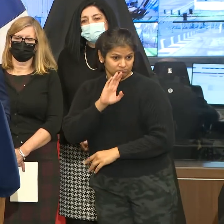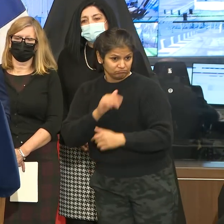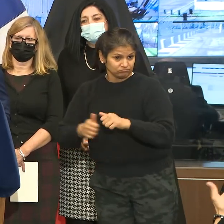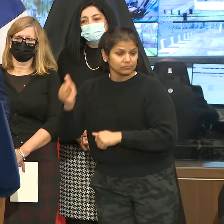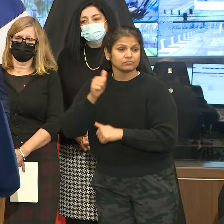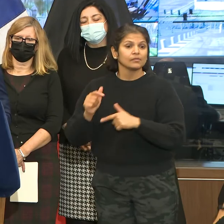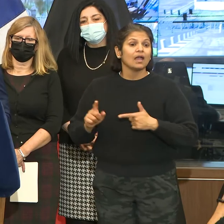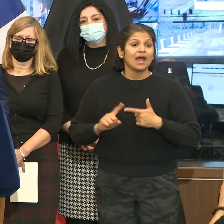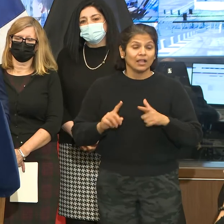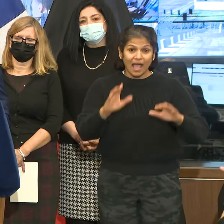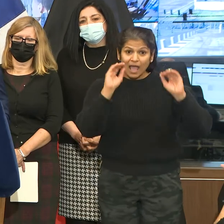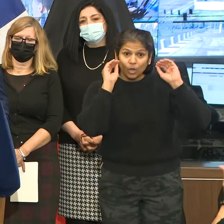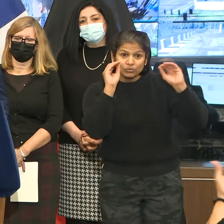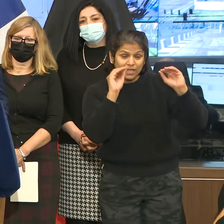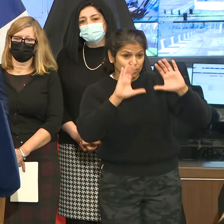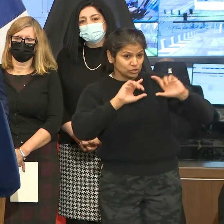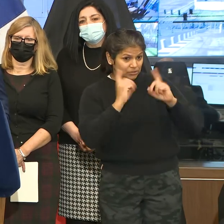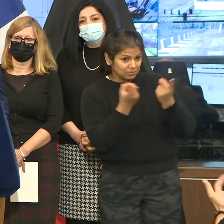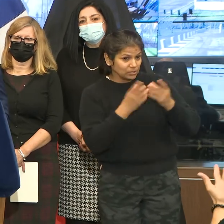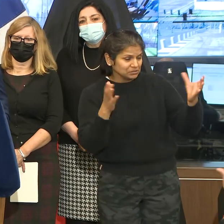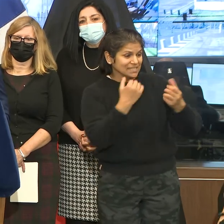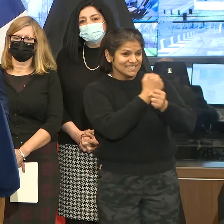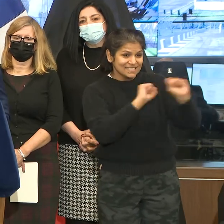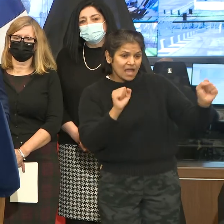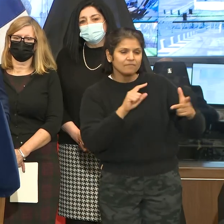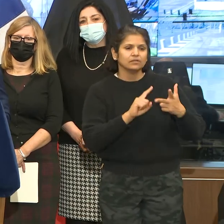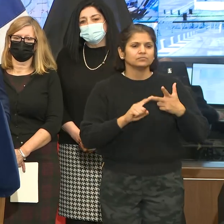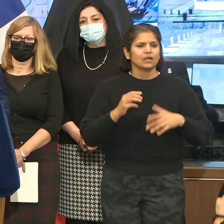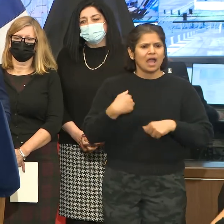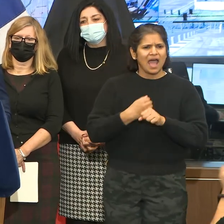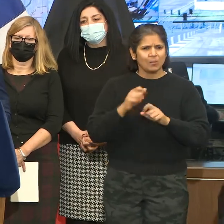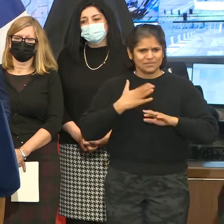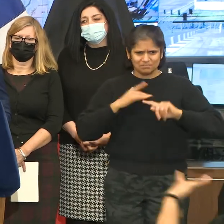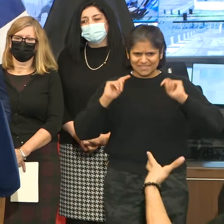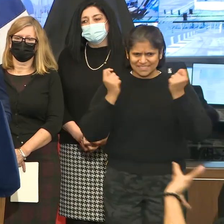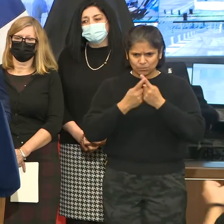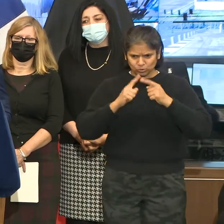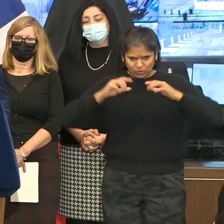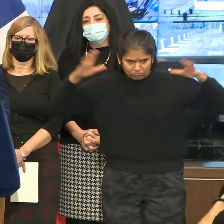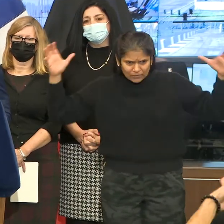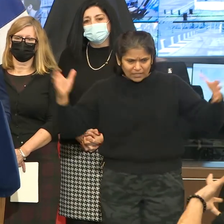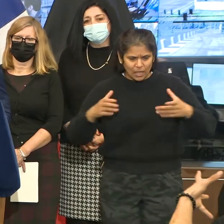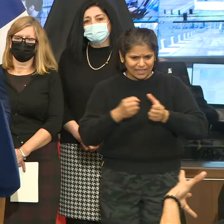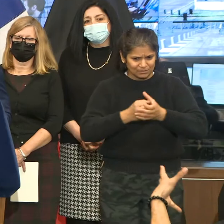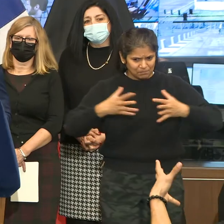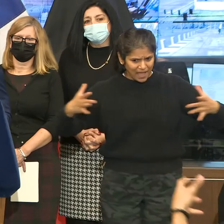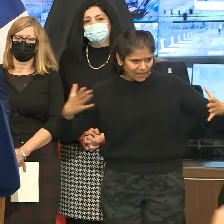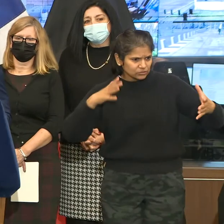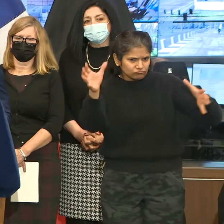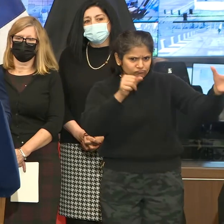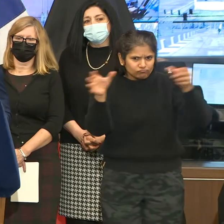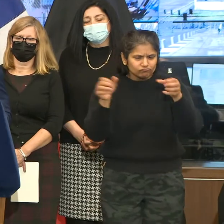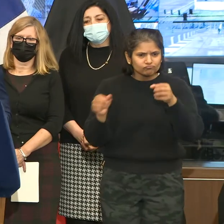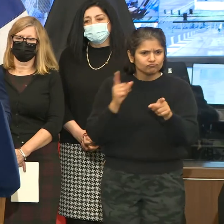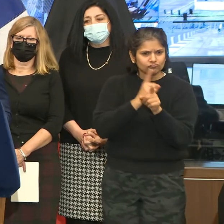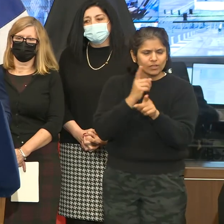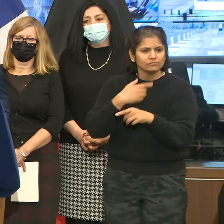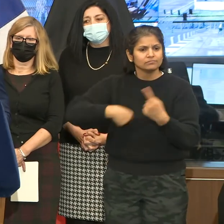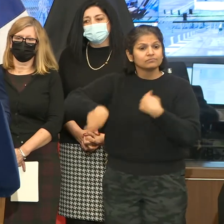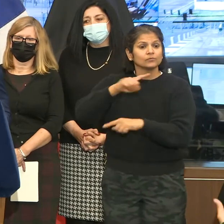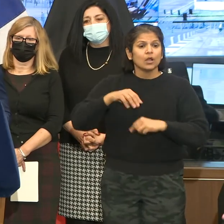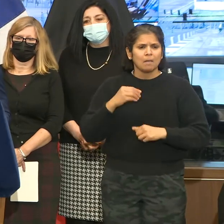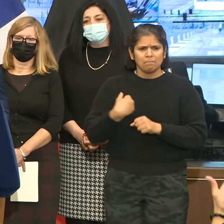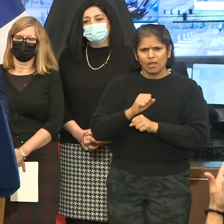and public safety. We continue to build a team to make sure that New Yorkers are getting